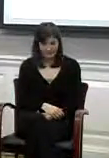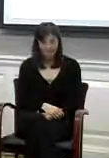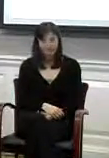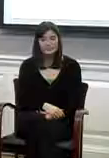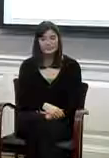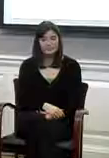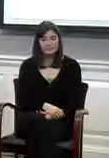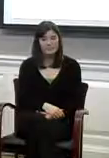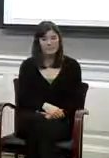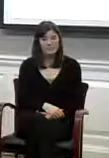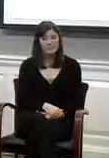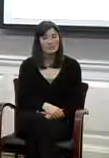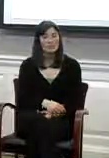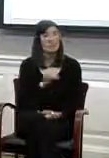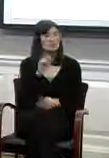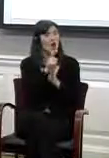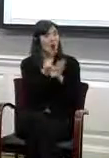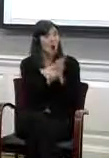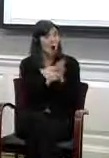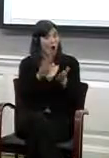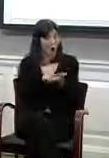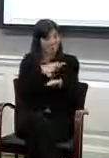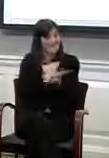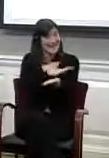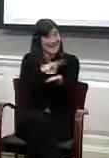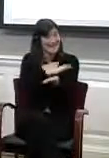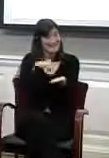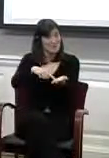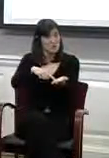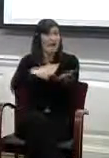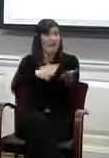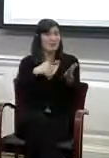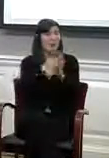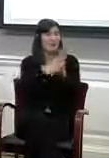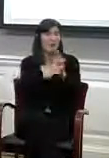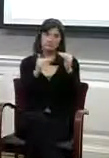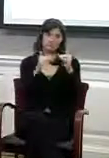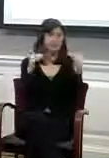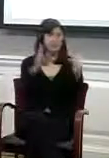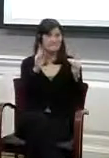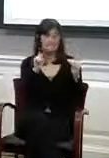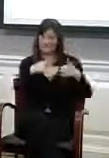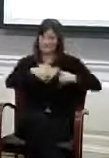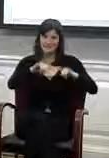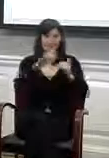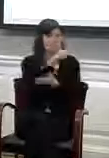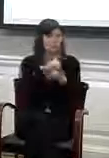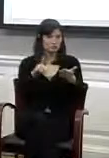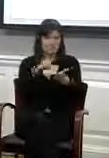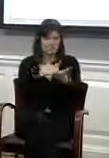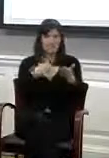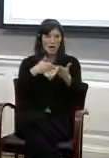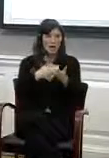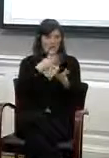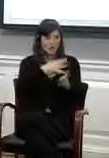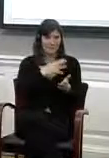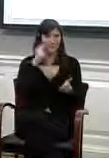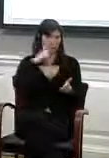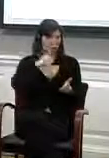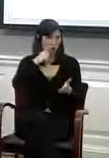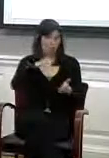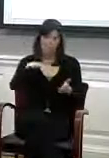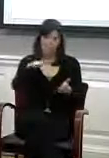that exists in law and on paper, discrimination against women and girls continues in several areas in Turkey.